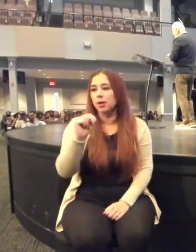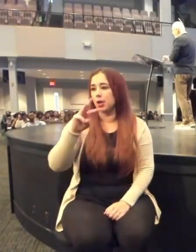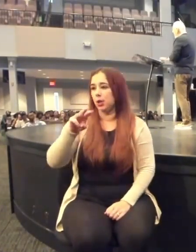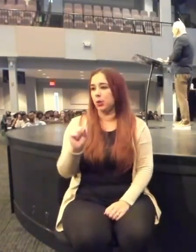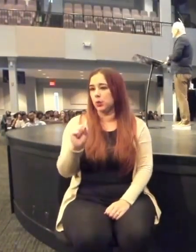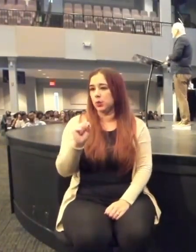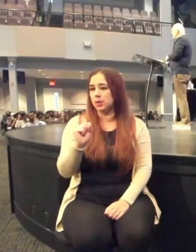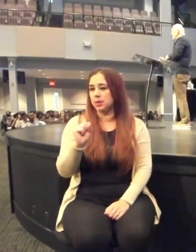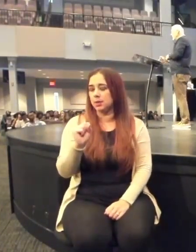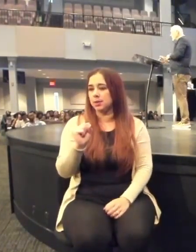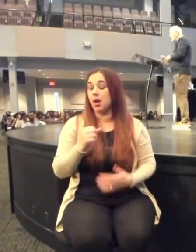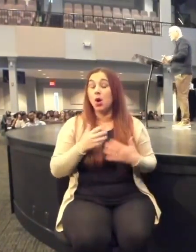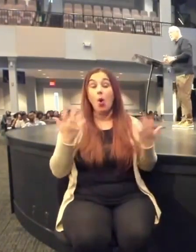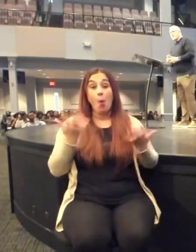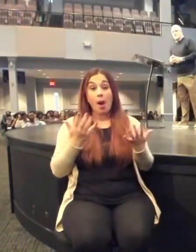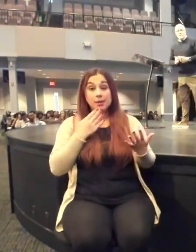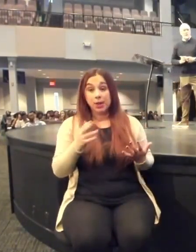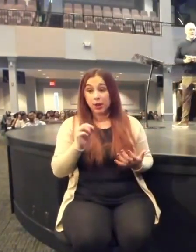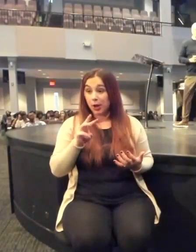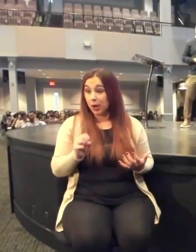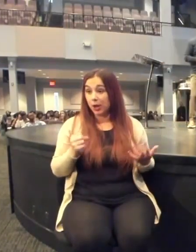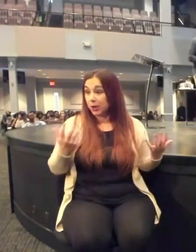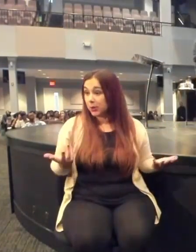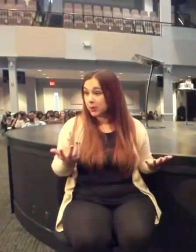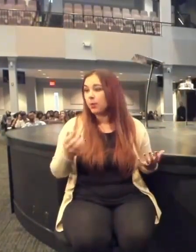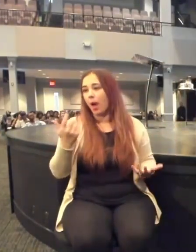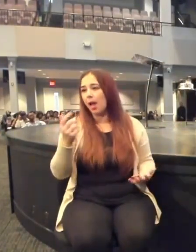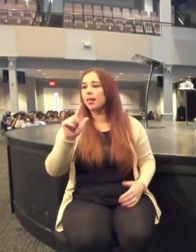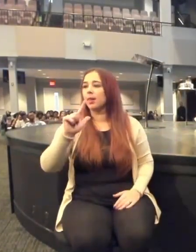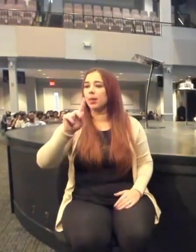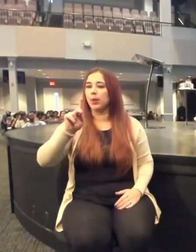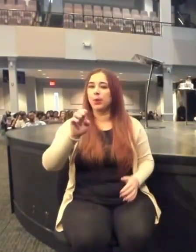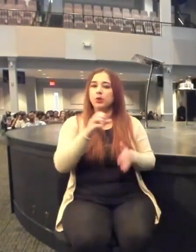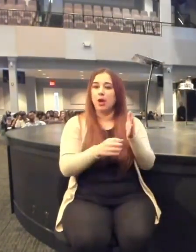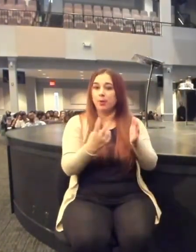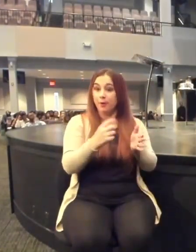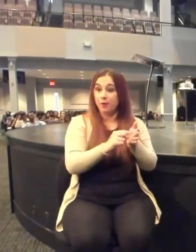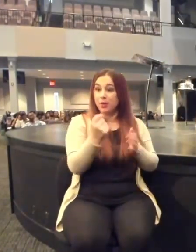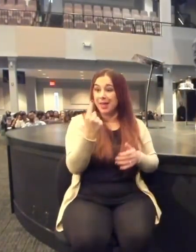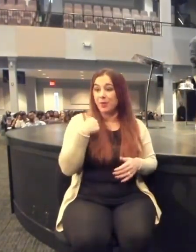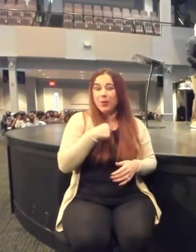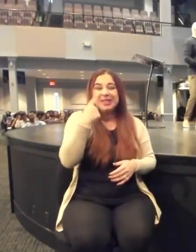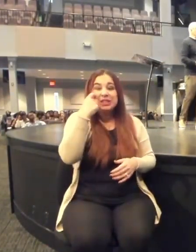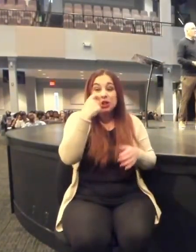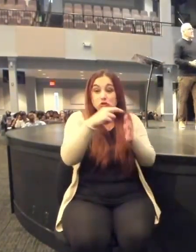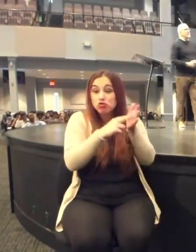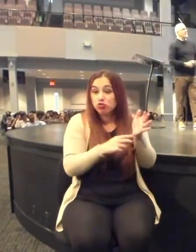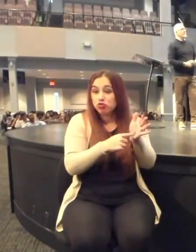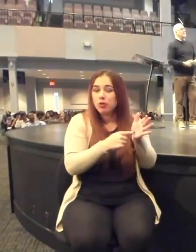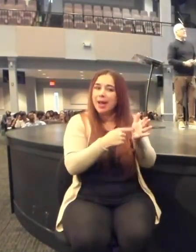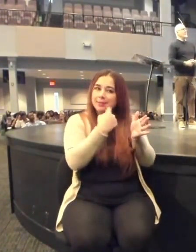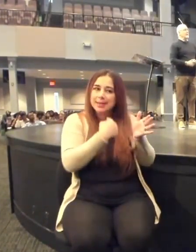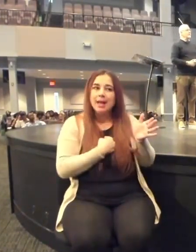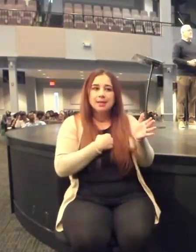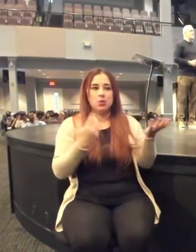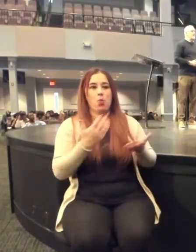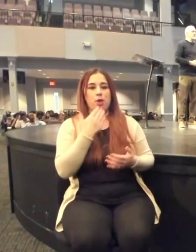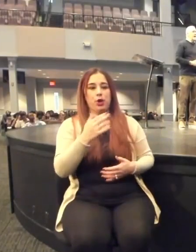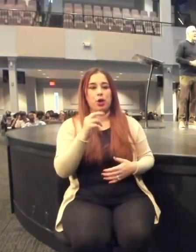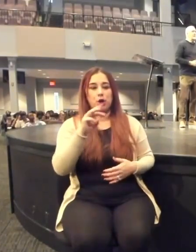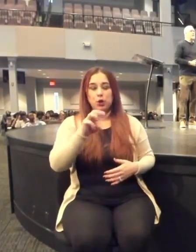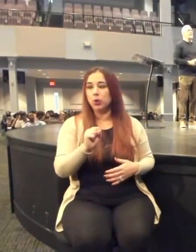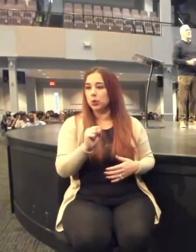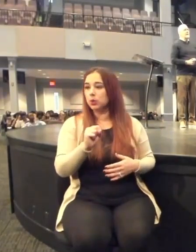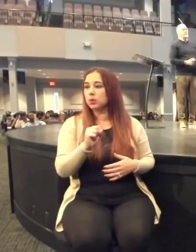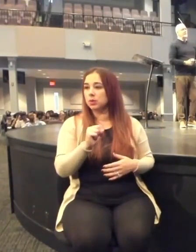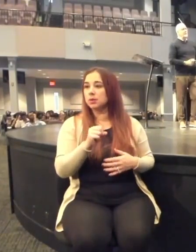news." And what was the good news? Well, Luke chapter 2, verse 11, as we read a moment ago, tells us what the good news was.